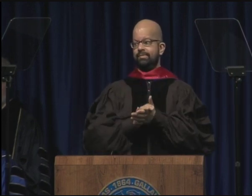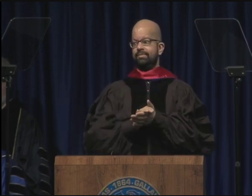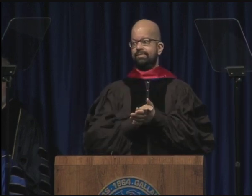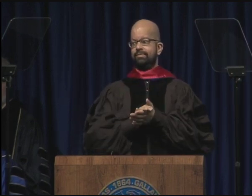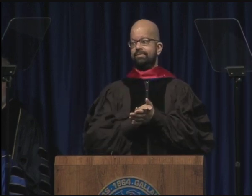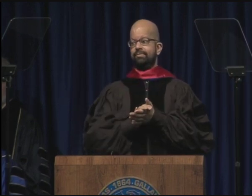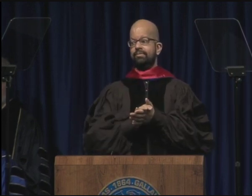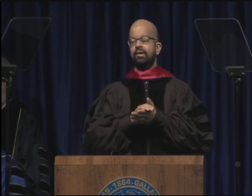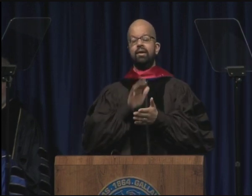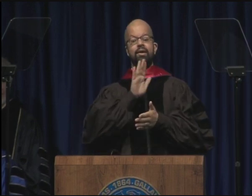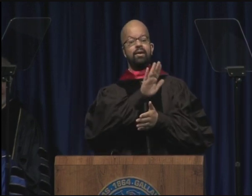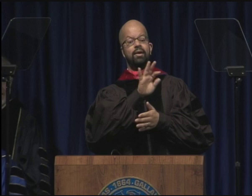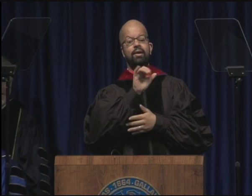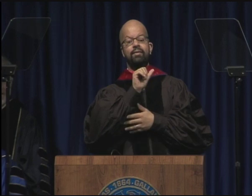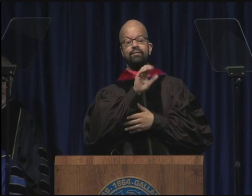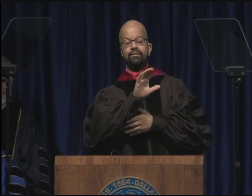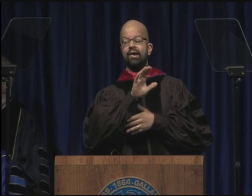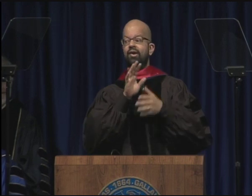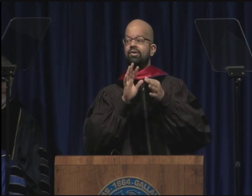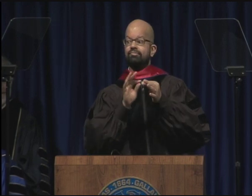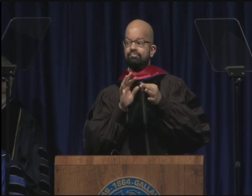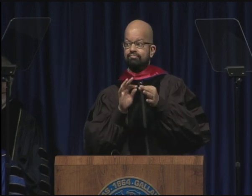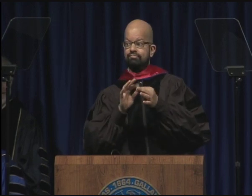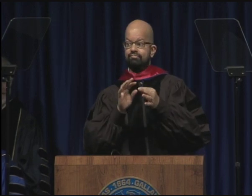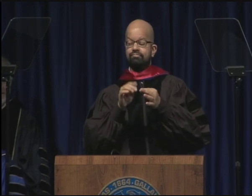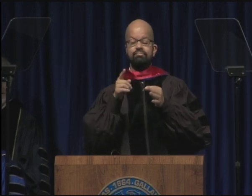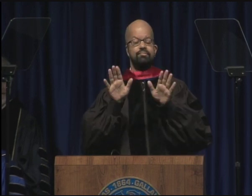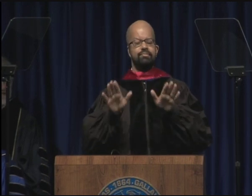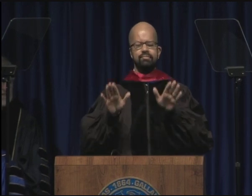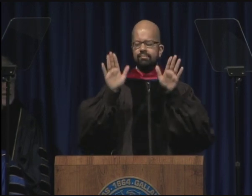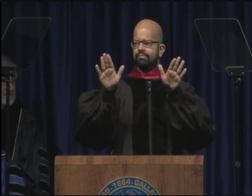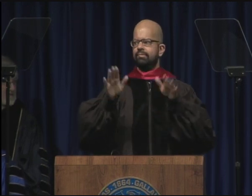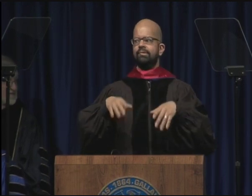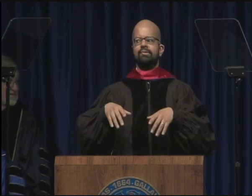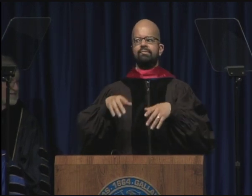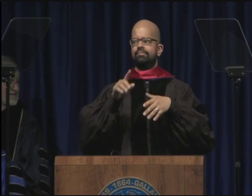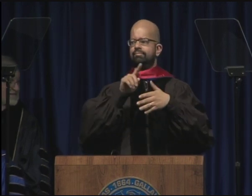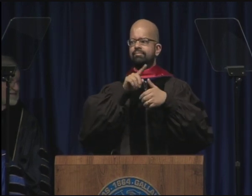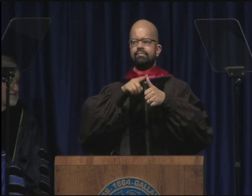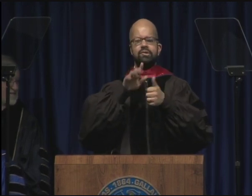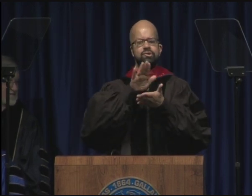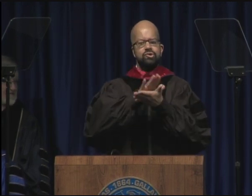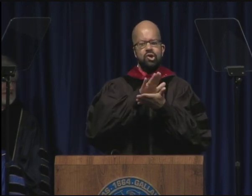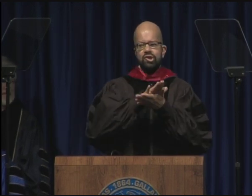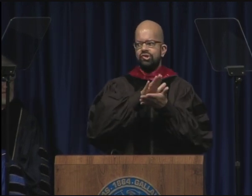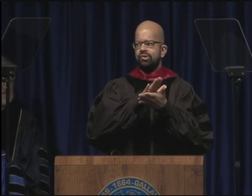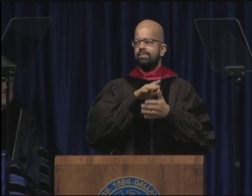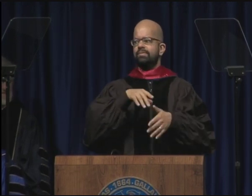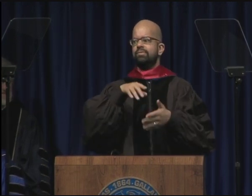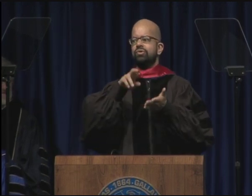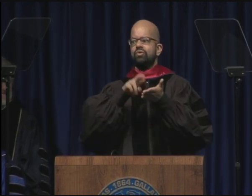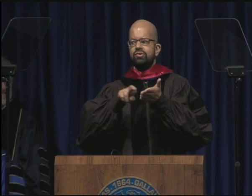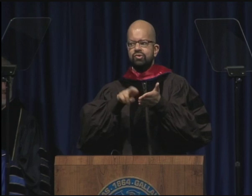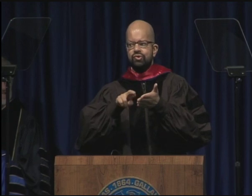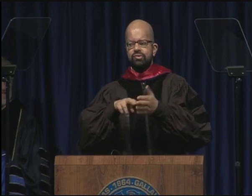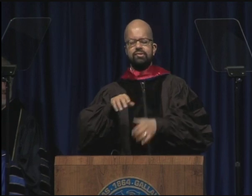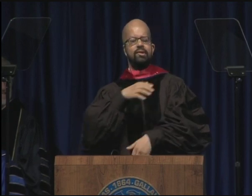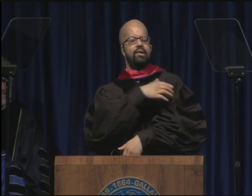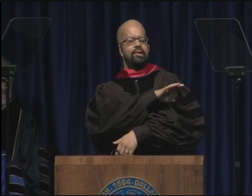of Psychology, who, according to the faculty, has excelled in the areas of scholarship,